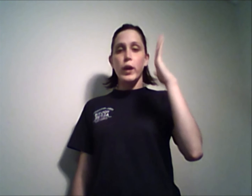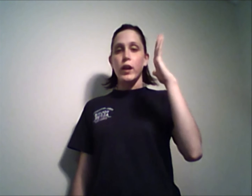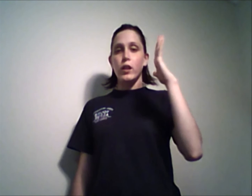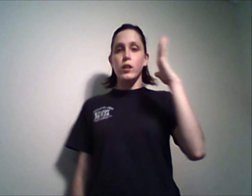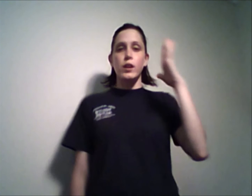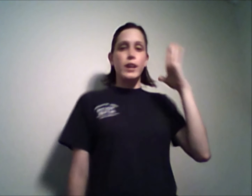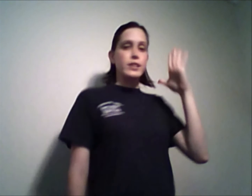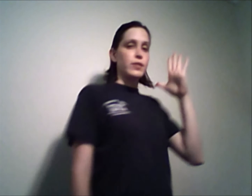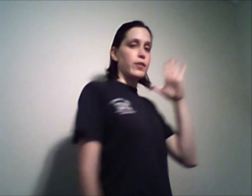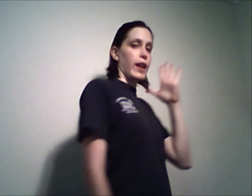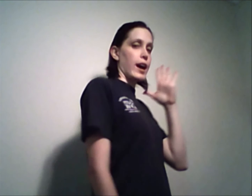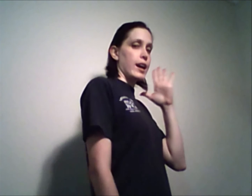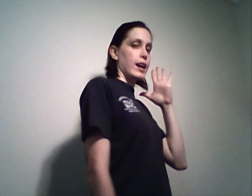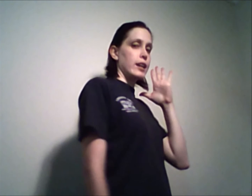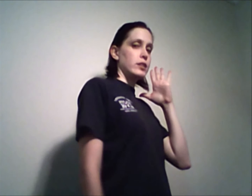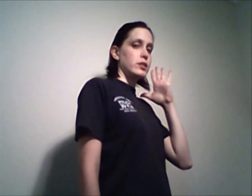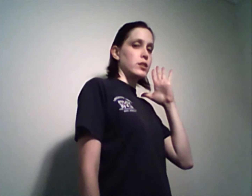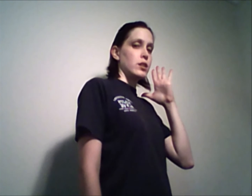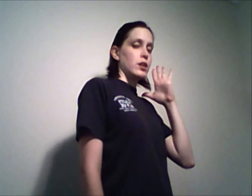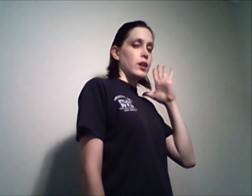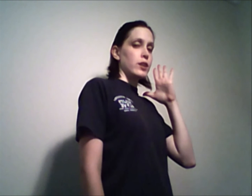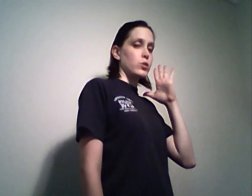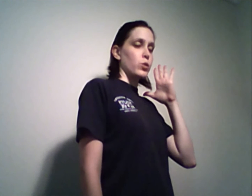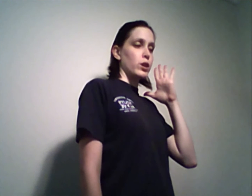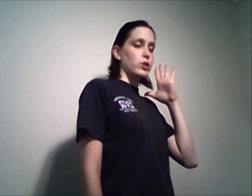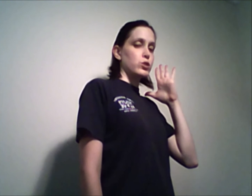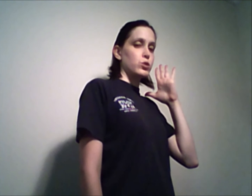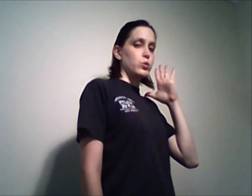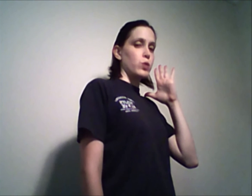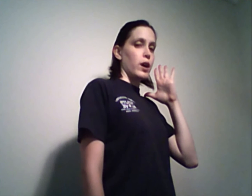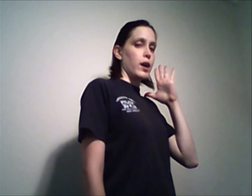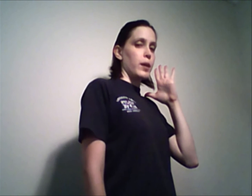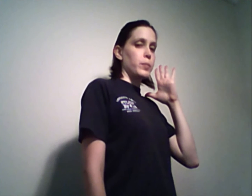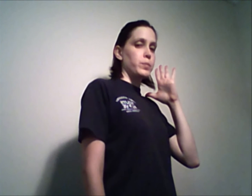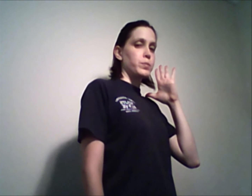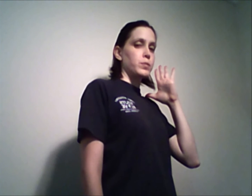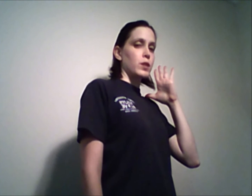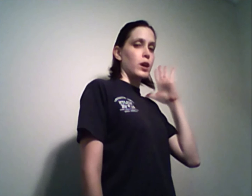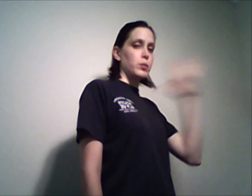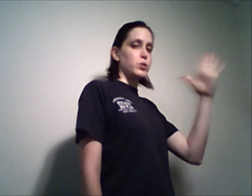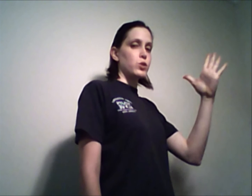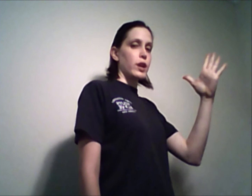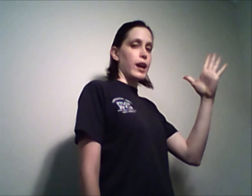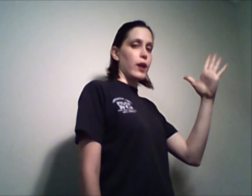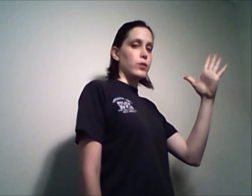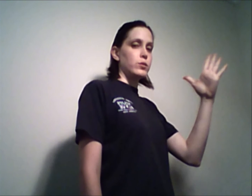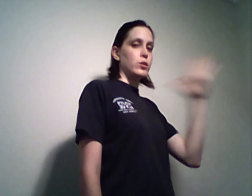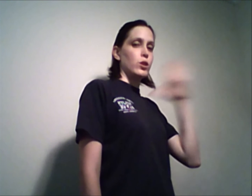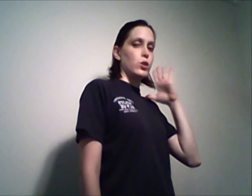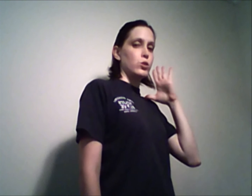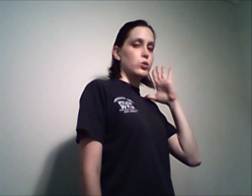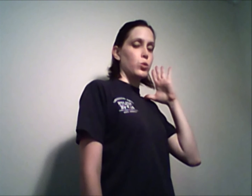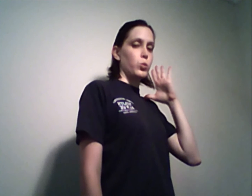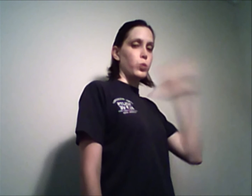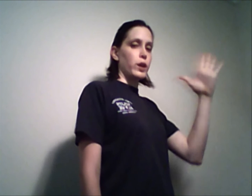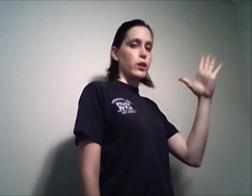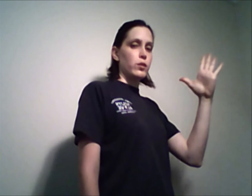will. It's a flat hand. It's going to come straight out. So will.